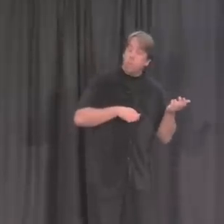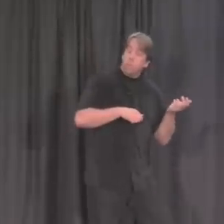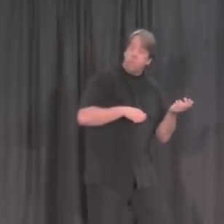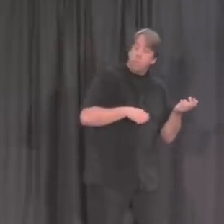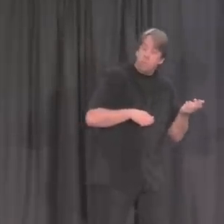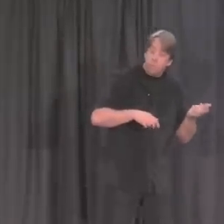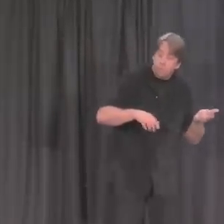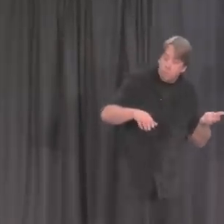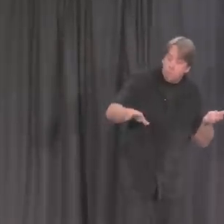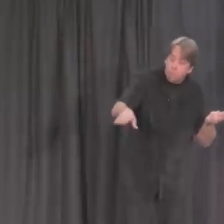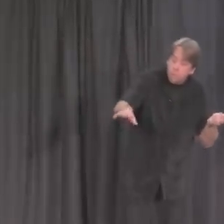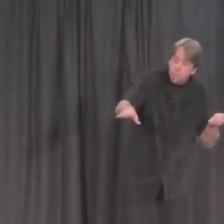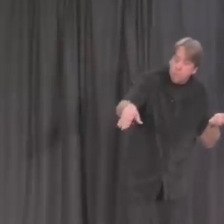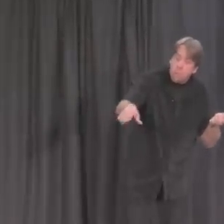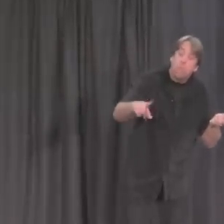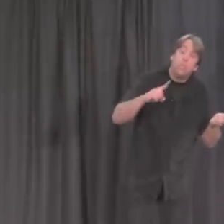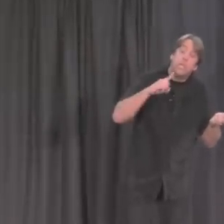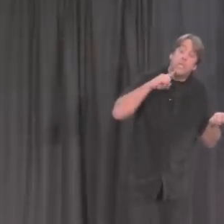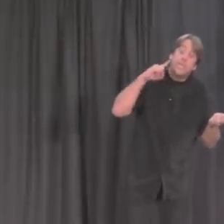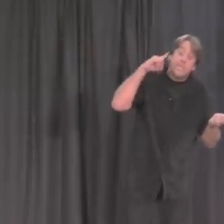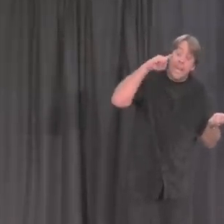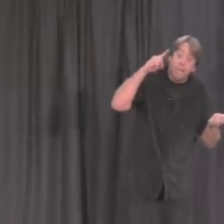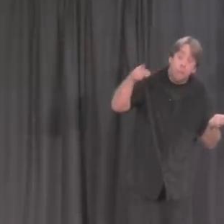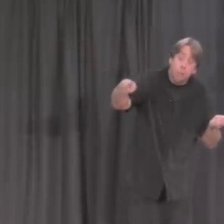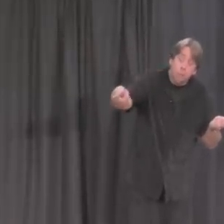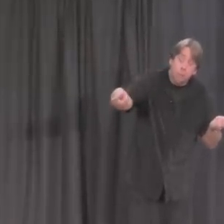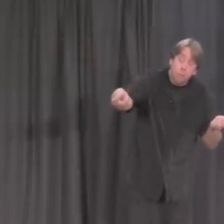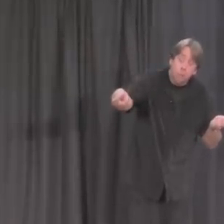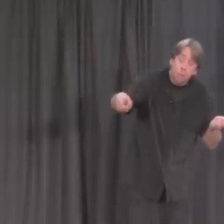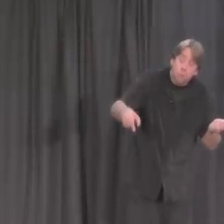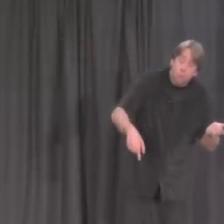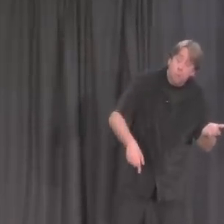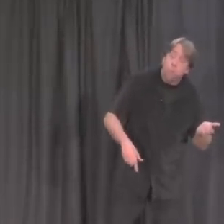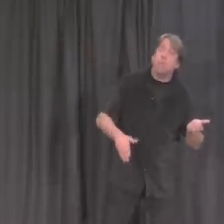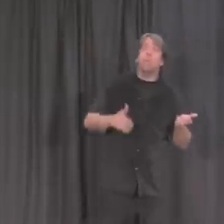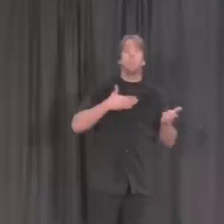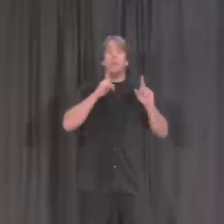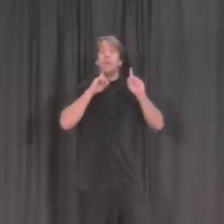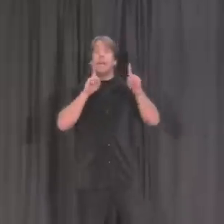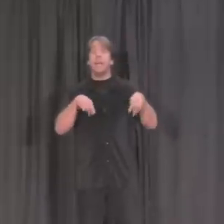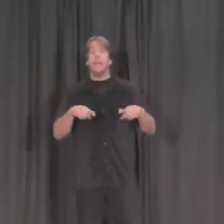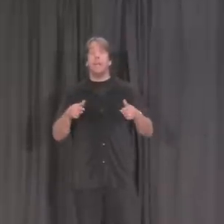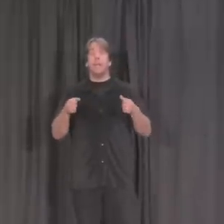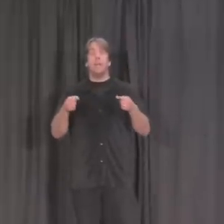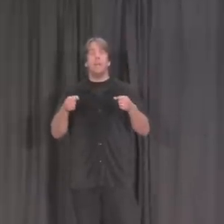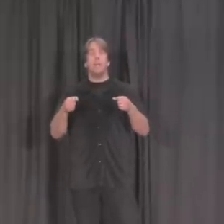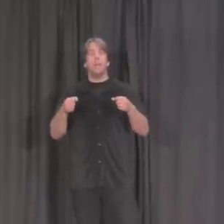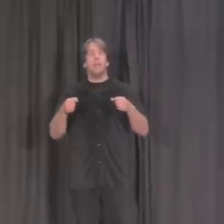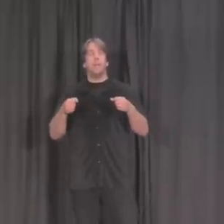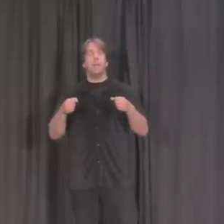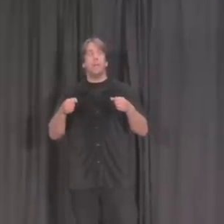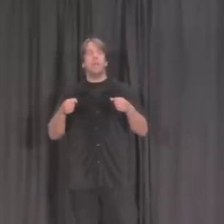Came over, knocked on my window, and said, are you deaf? So my answer was,